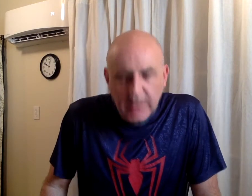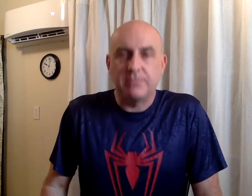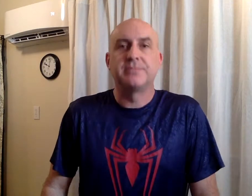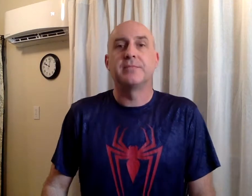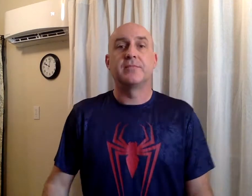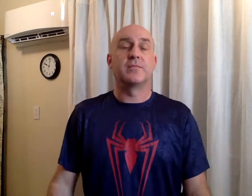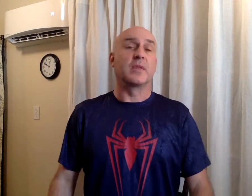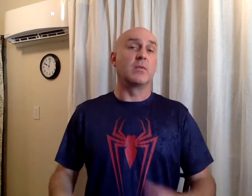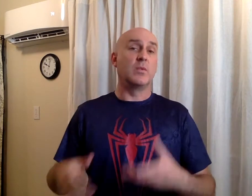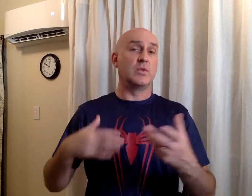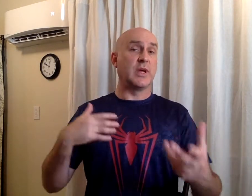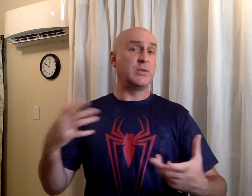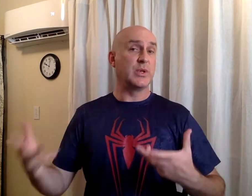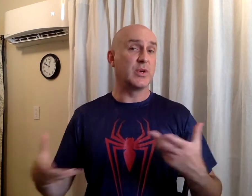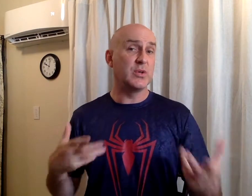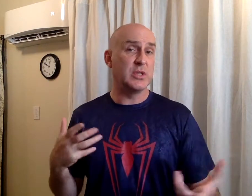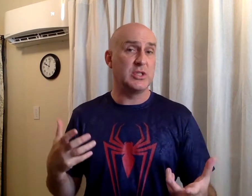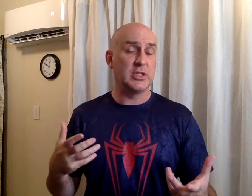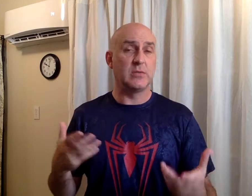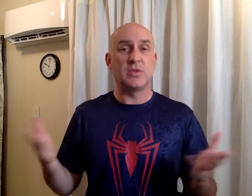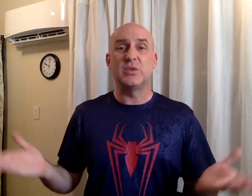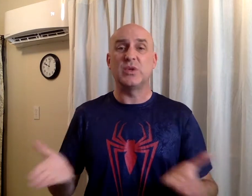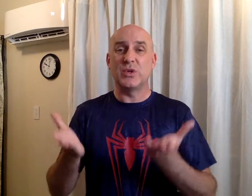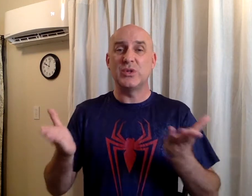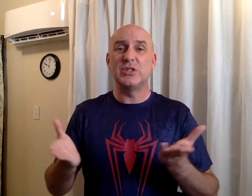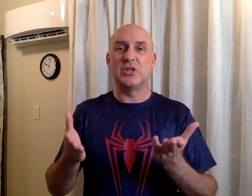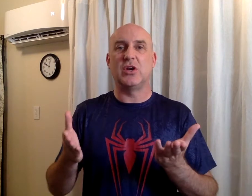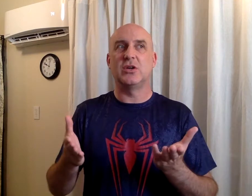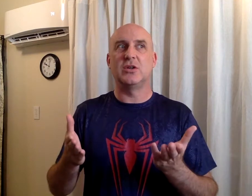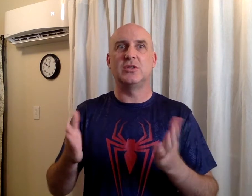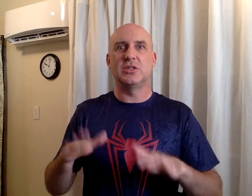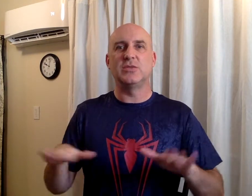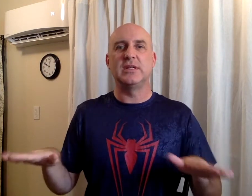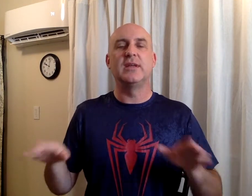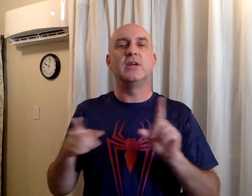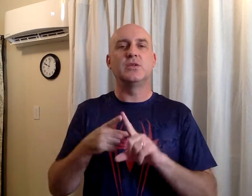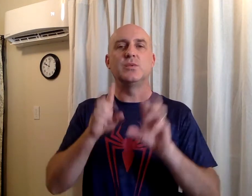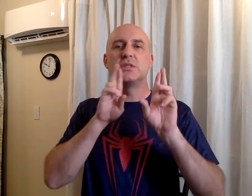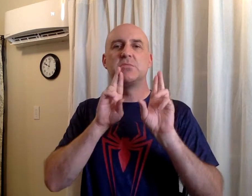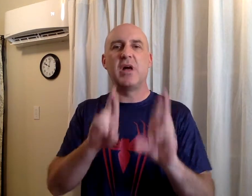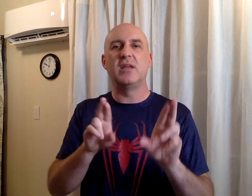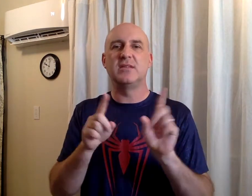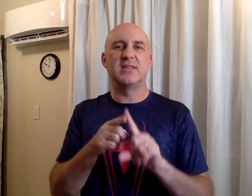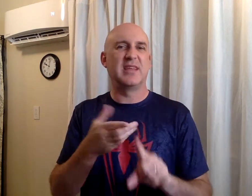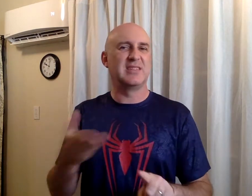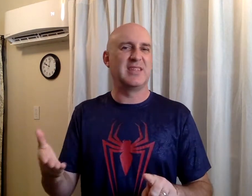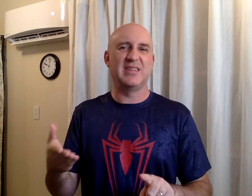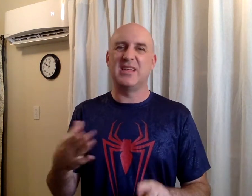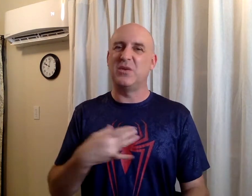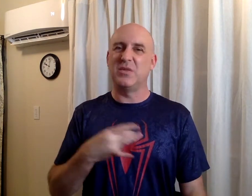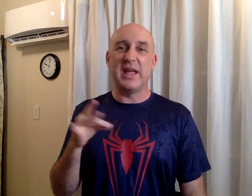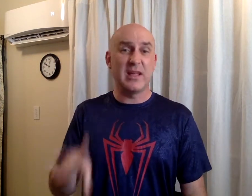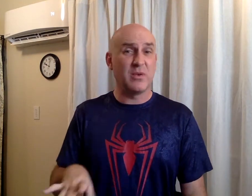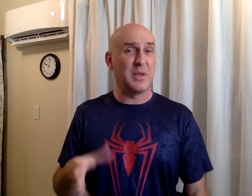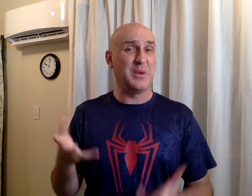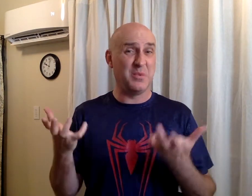Okay, when we're trying to encourage our children to respond to things that they don't like or they don't